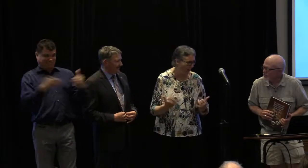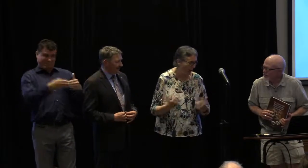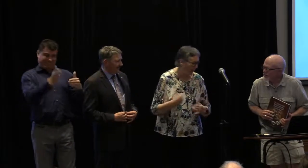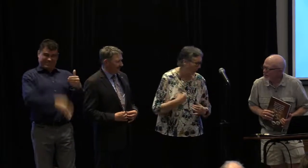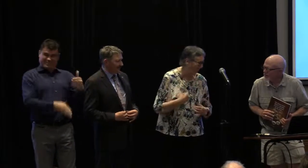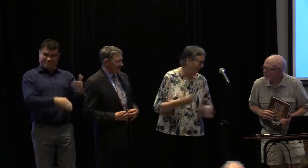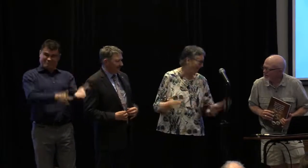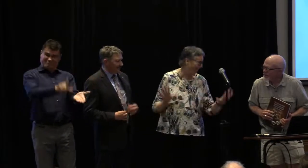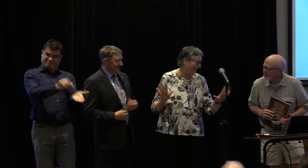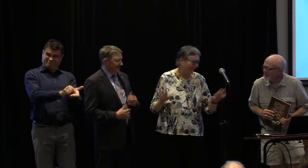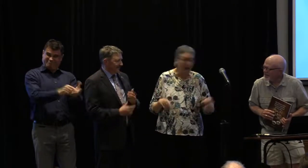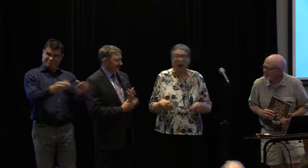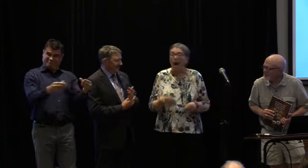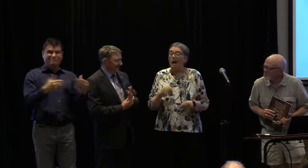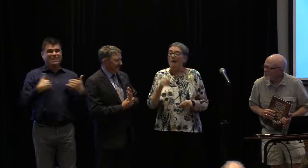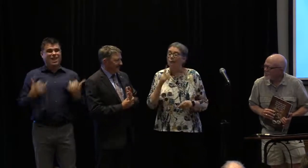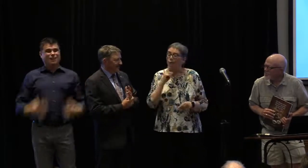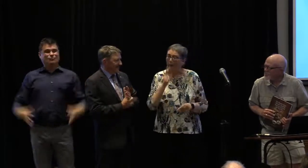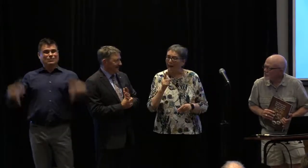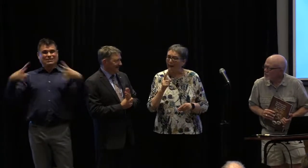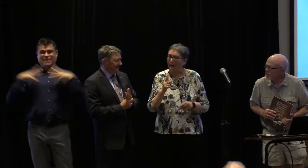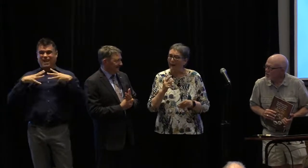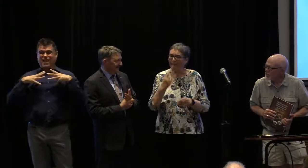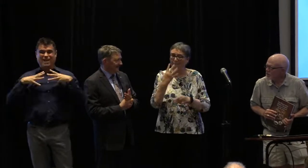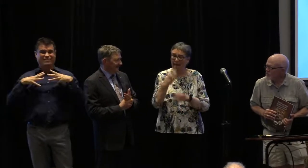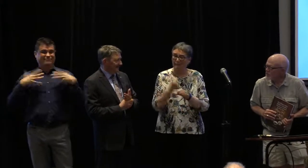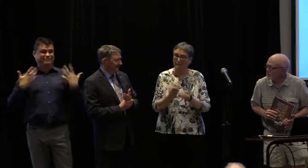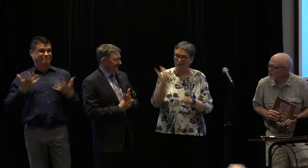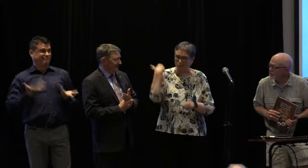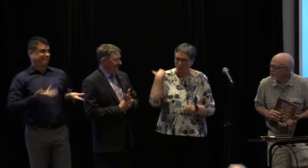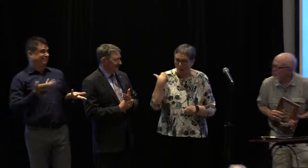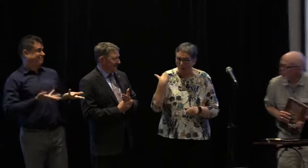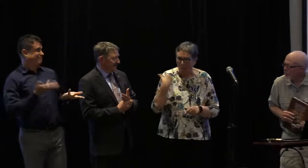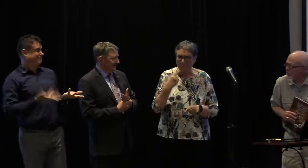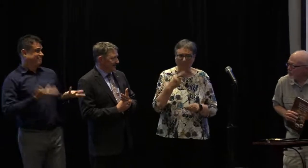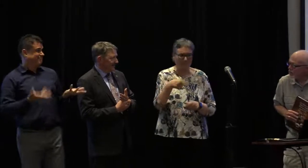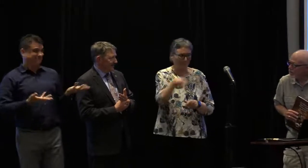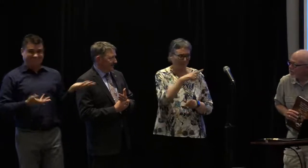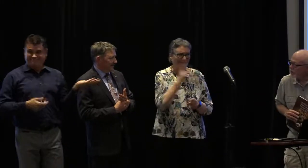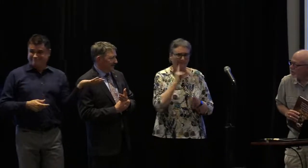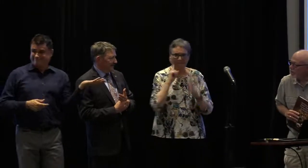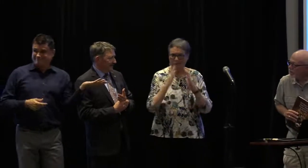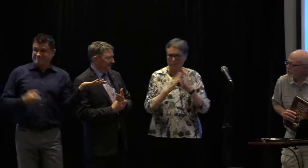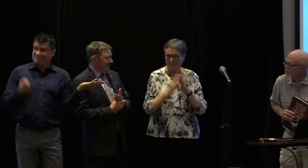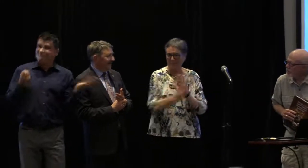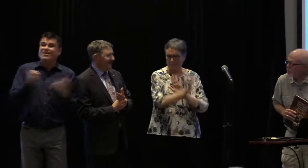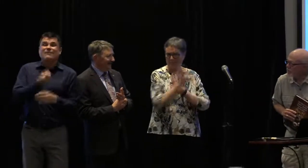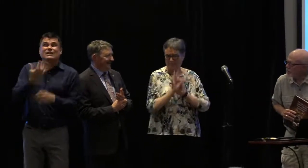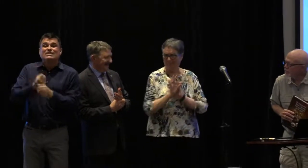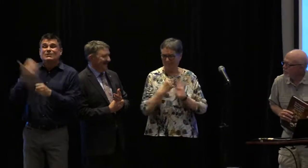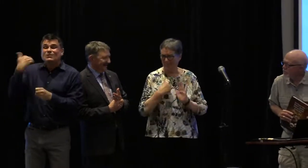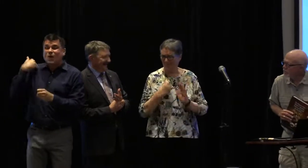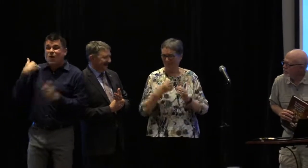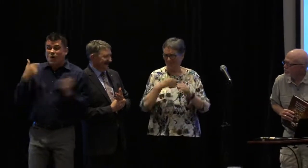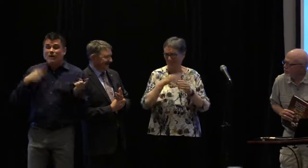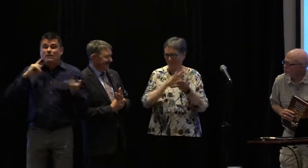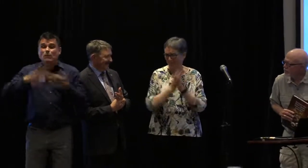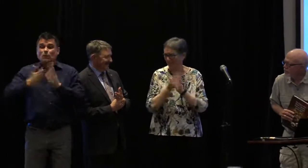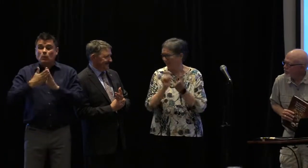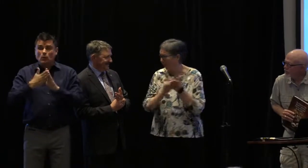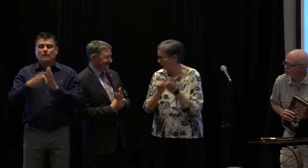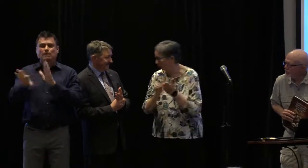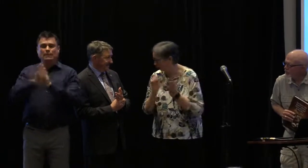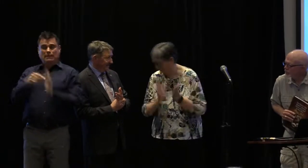and I'm supposed to actually be retired now, so we'll see. But 5 years ago, the